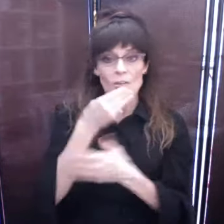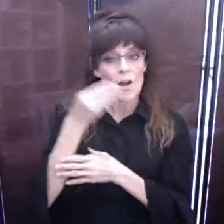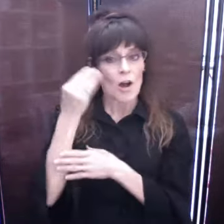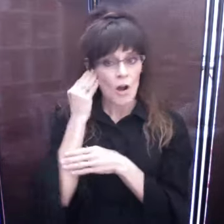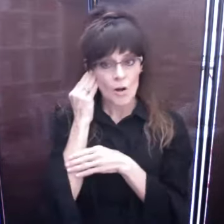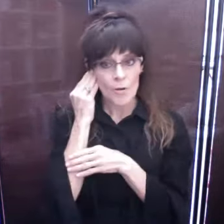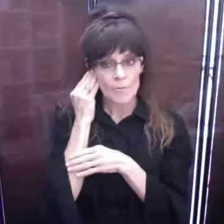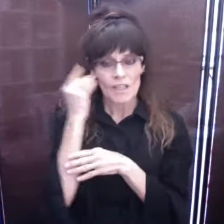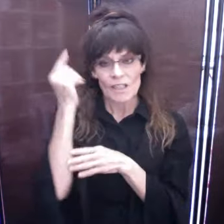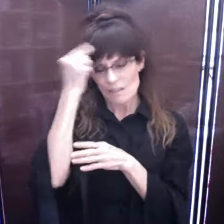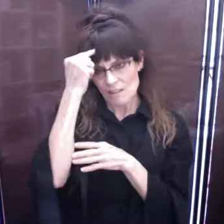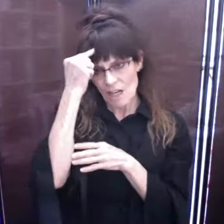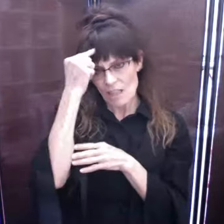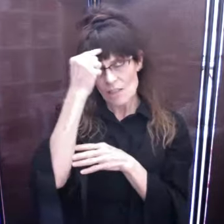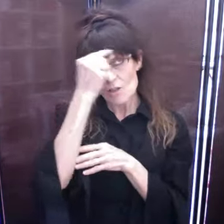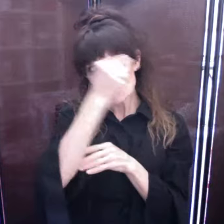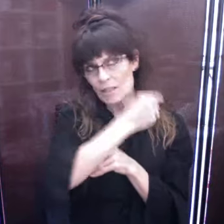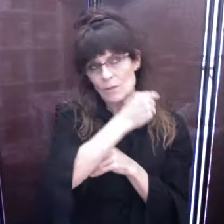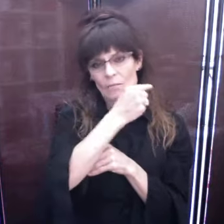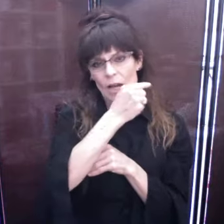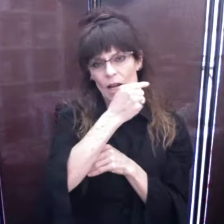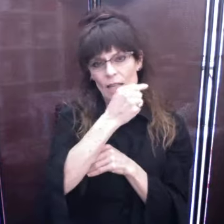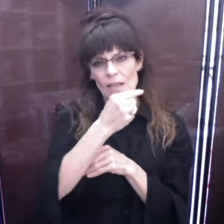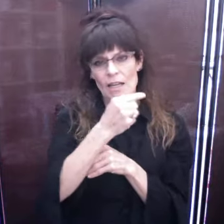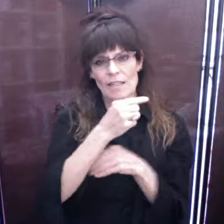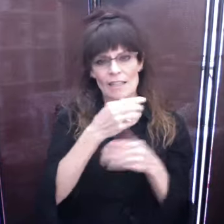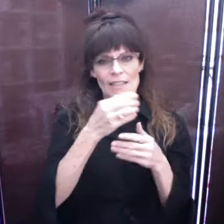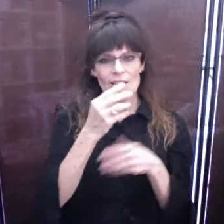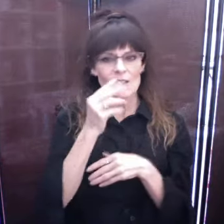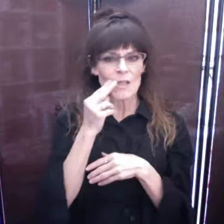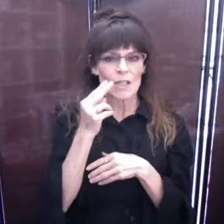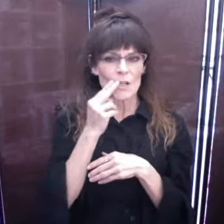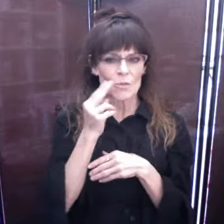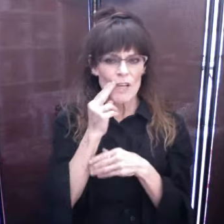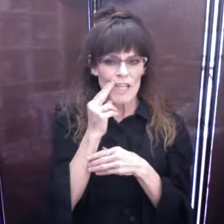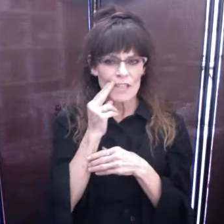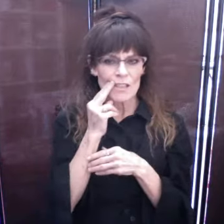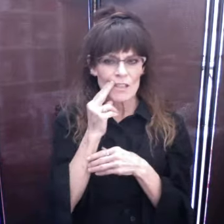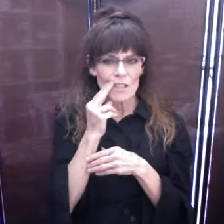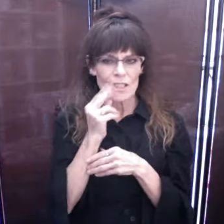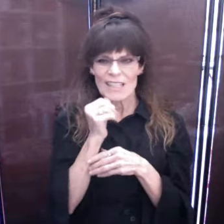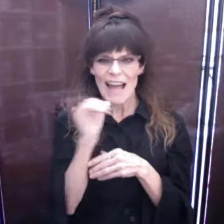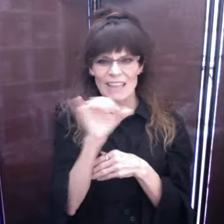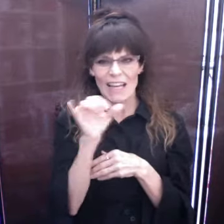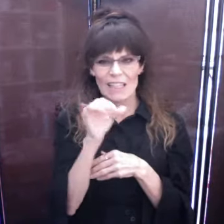the thought crossed my mind that a Benson and Hedges ultralight didn't even really like smoking, you guys. Not to